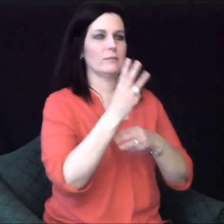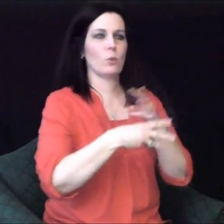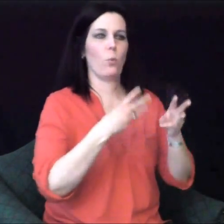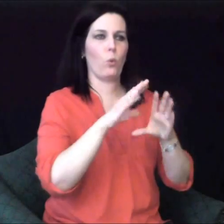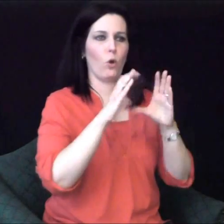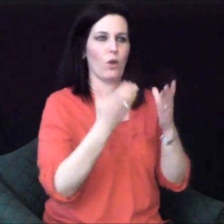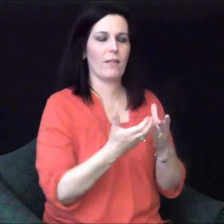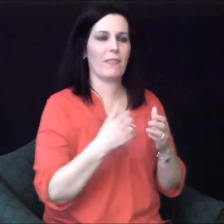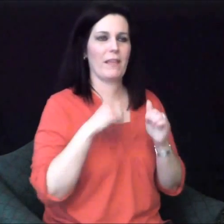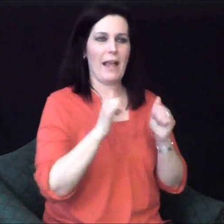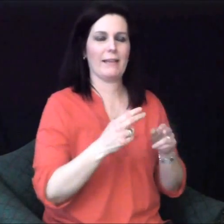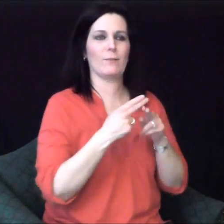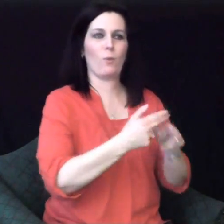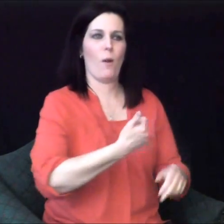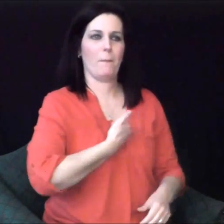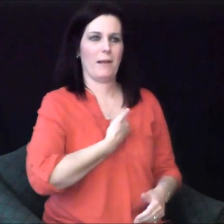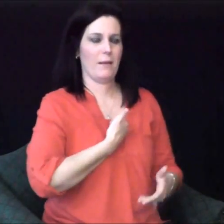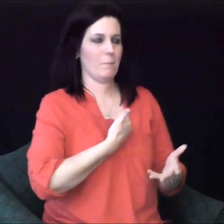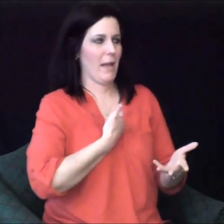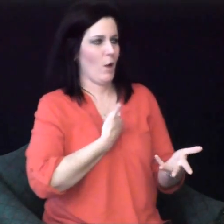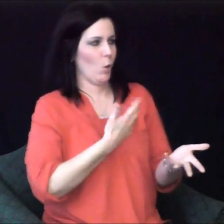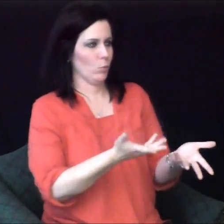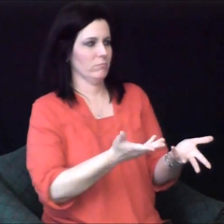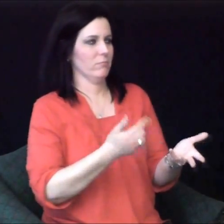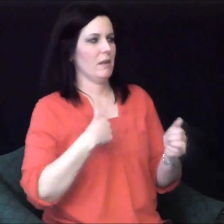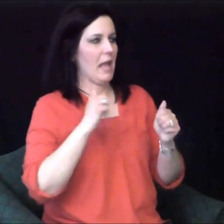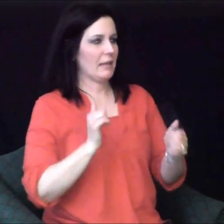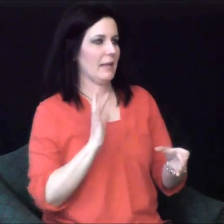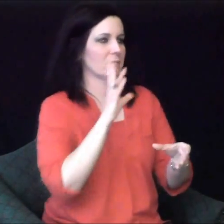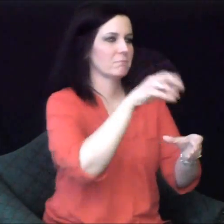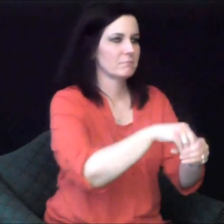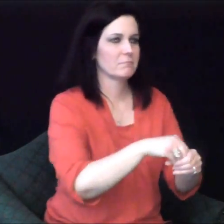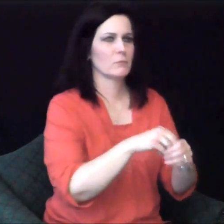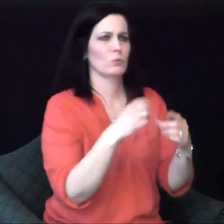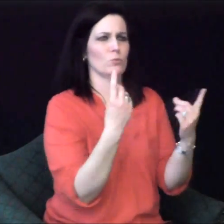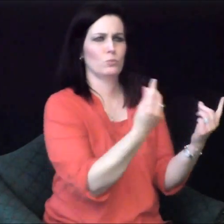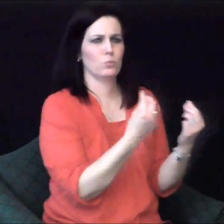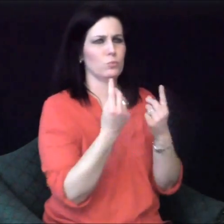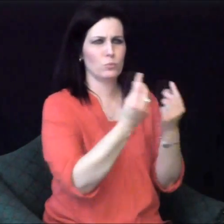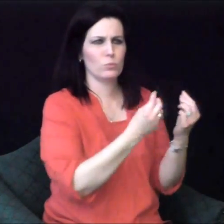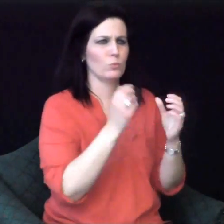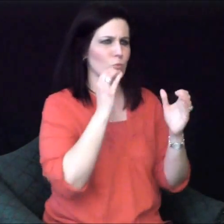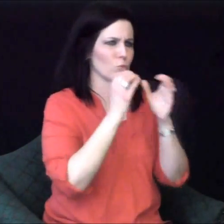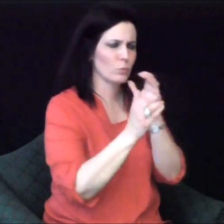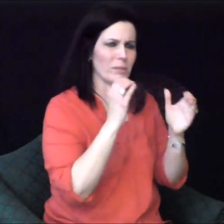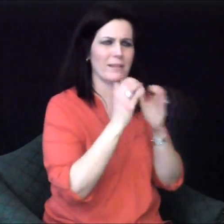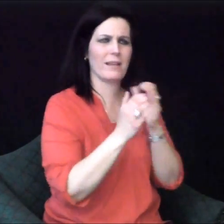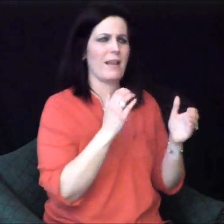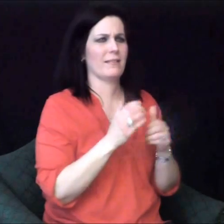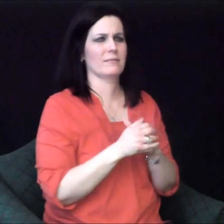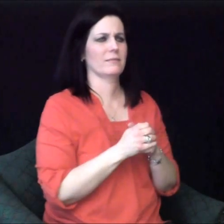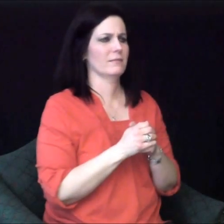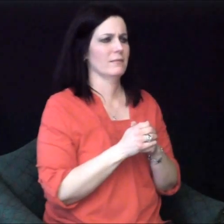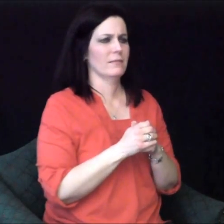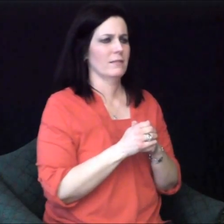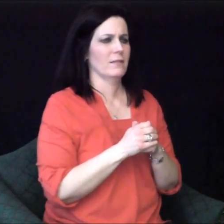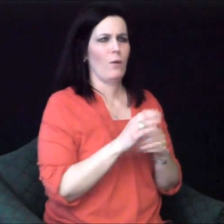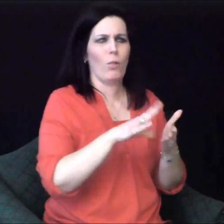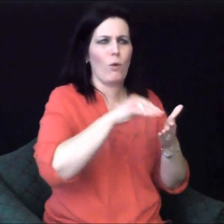Like, here's this world that I could call my own. I can be involved, I can do things, I can communicate.